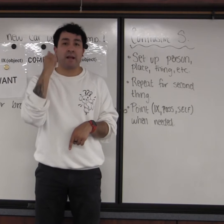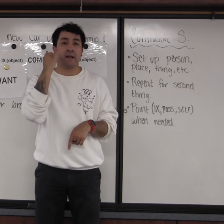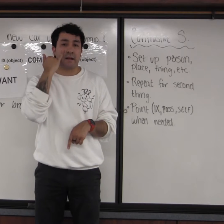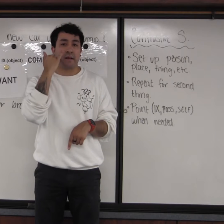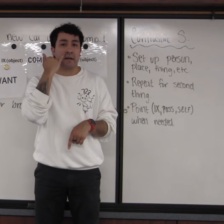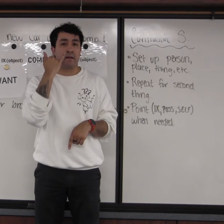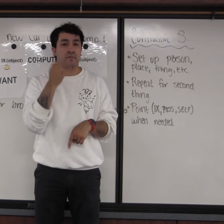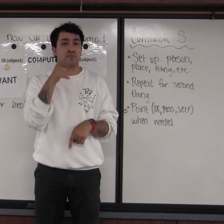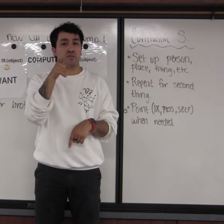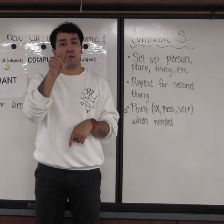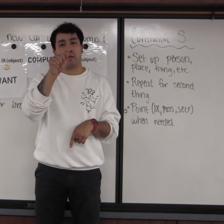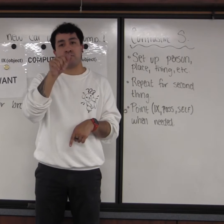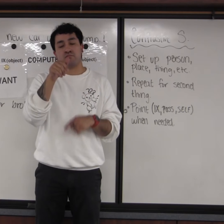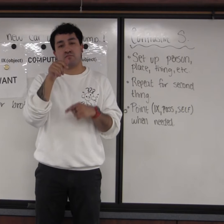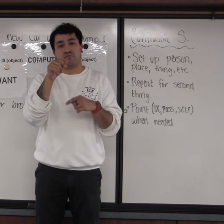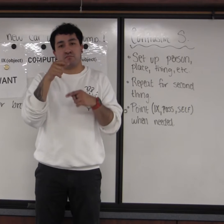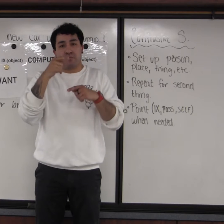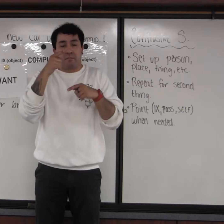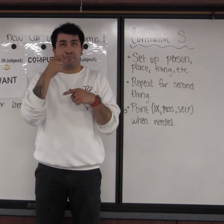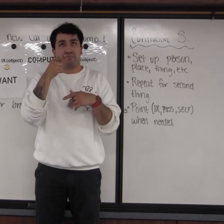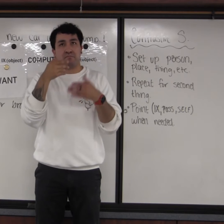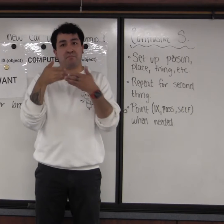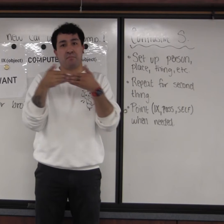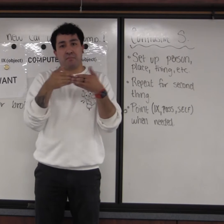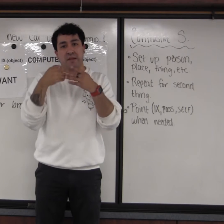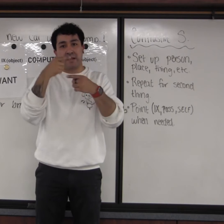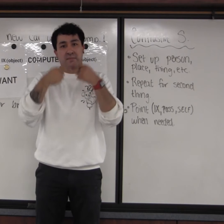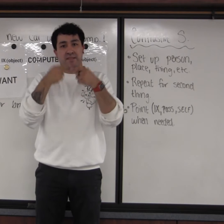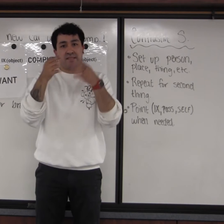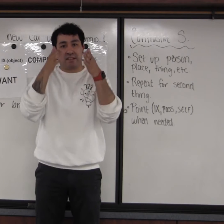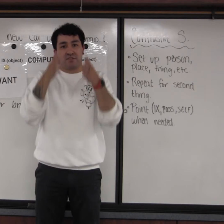When you write gloss, it really should be whatever's going to help you